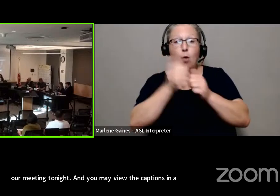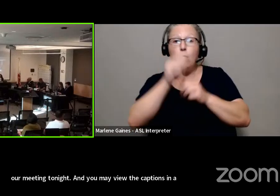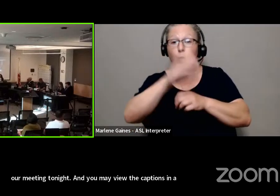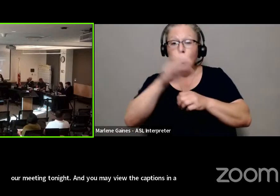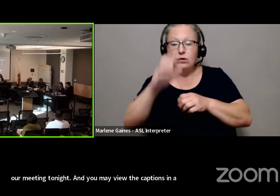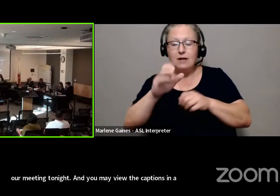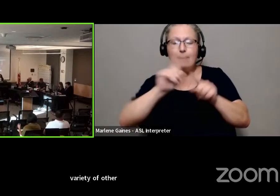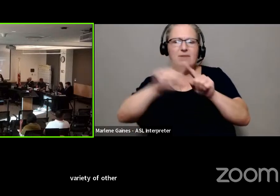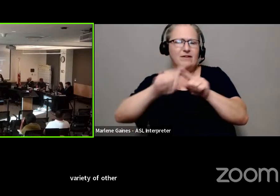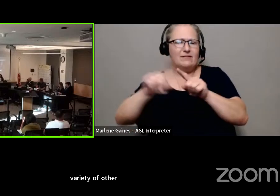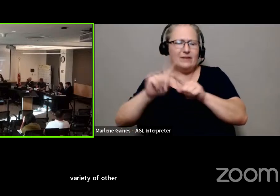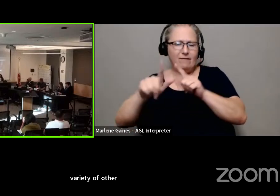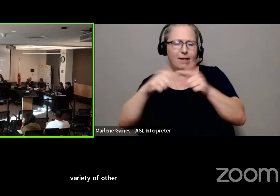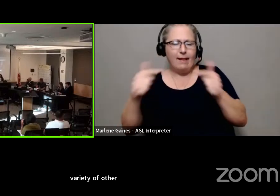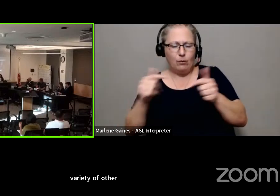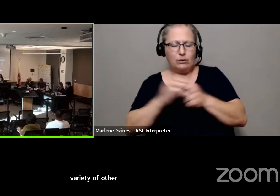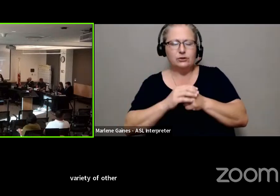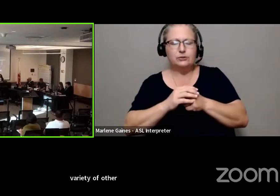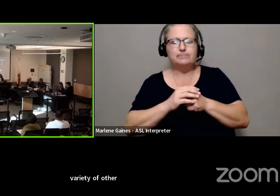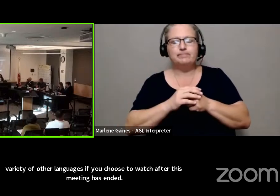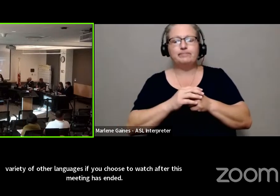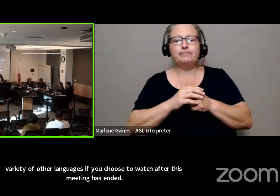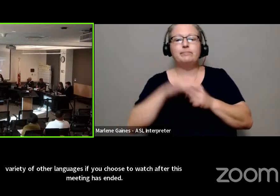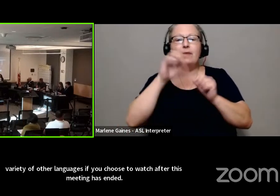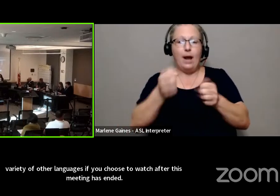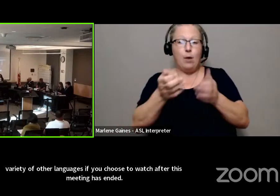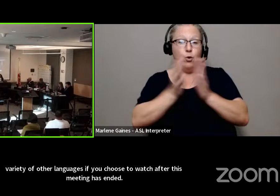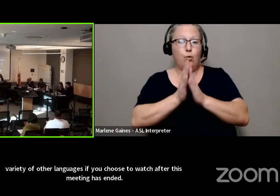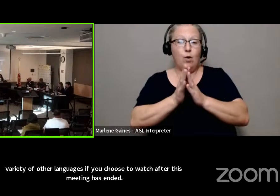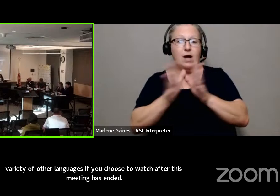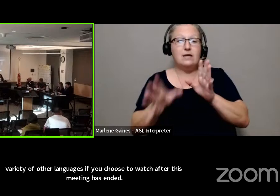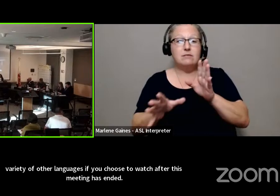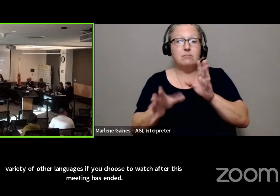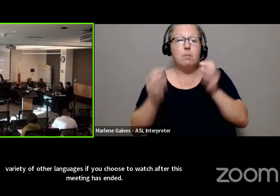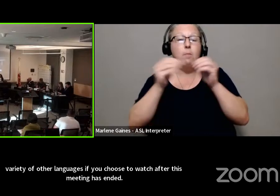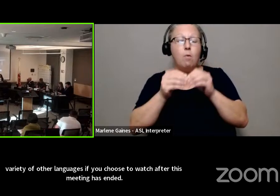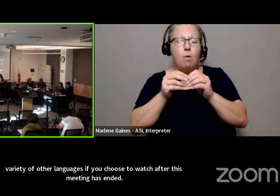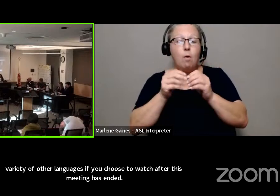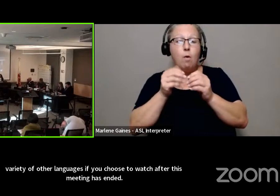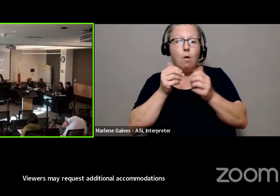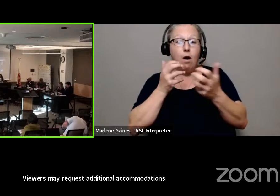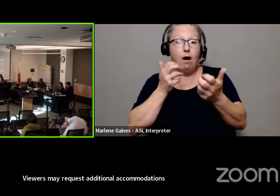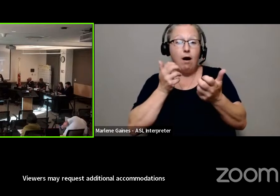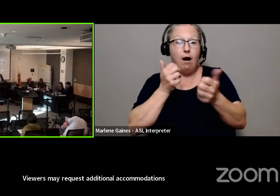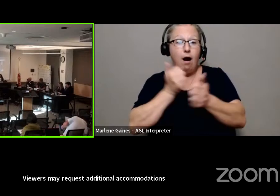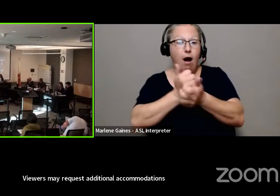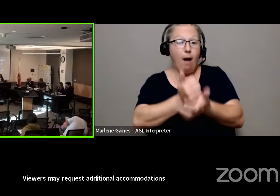after this meeting has ended. Viewers may request additional accommodations by calling